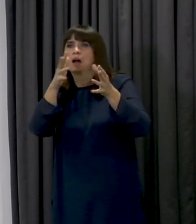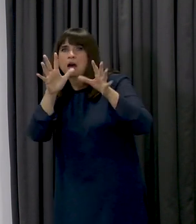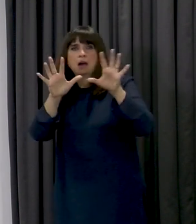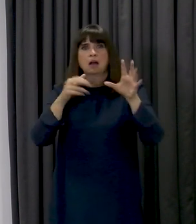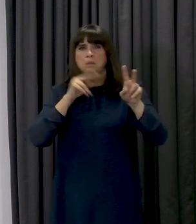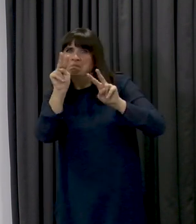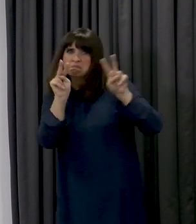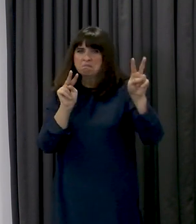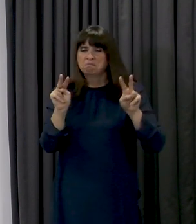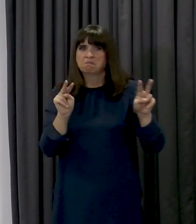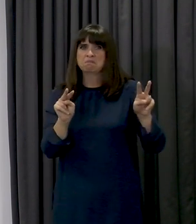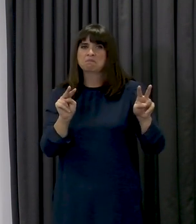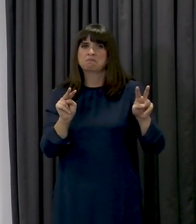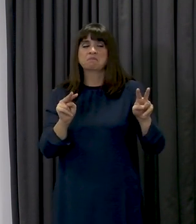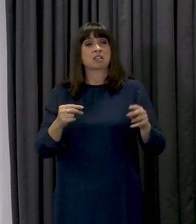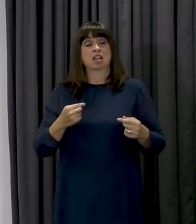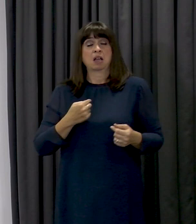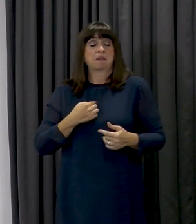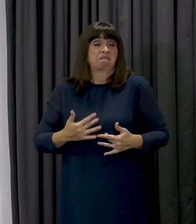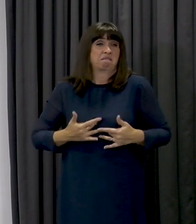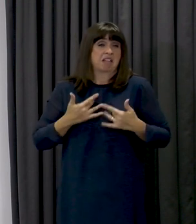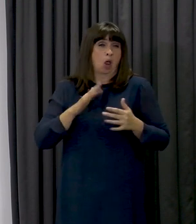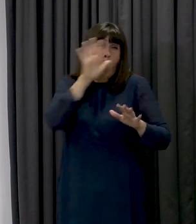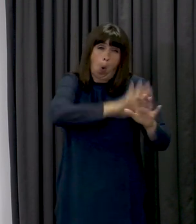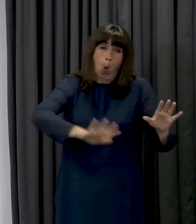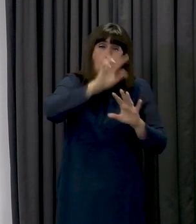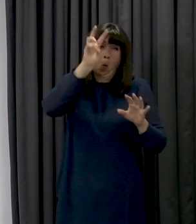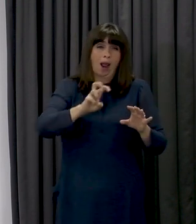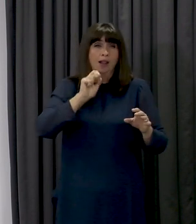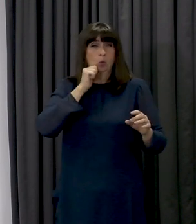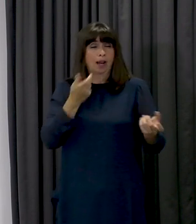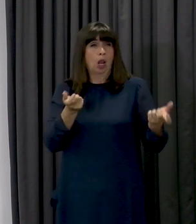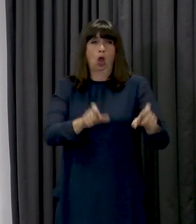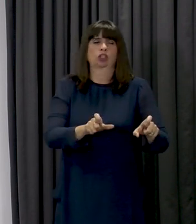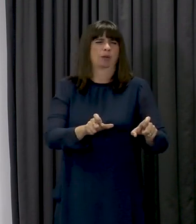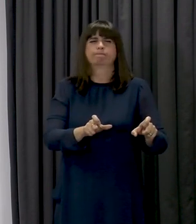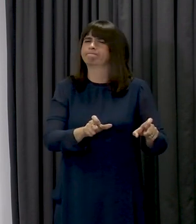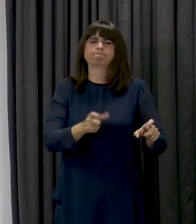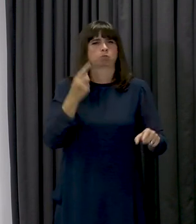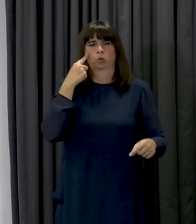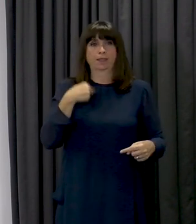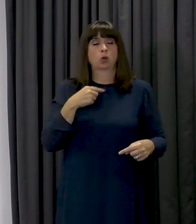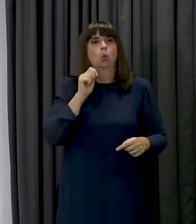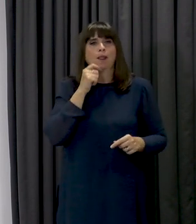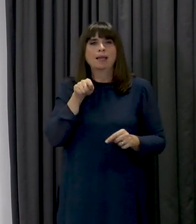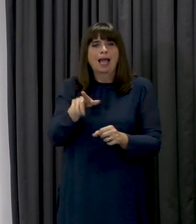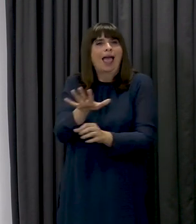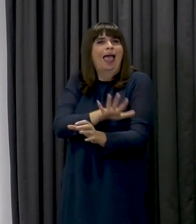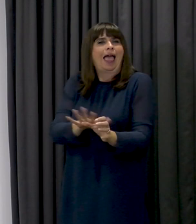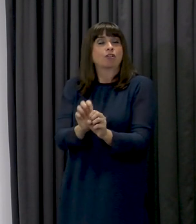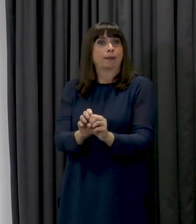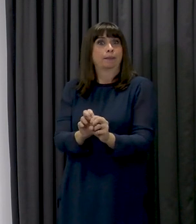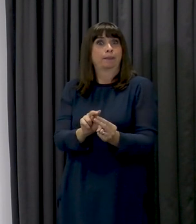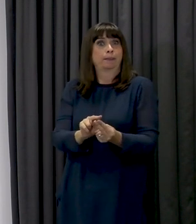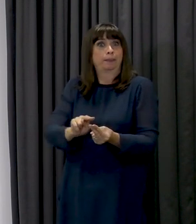lockdown restrictions on a Wales-wide basis. But in any local restrictions that we may need to put in place, then